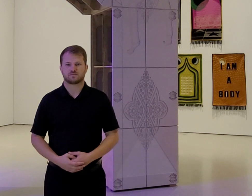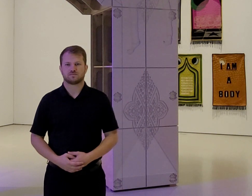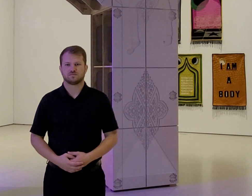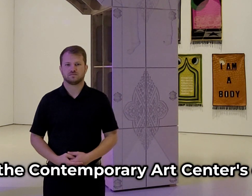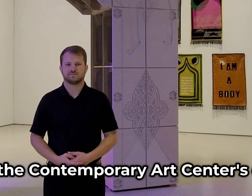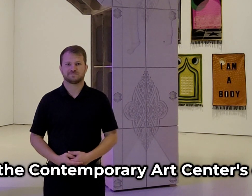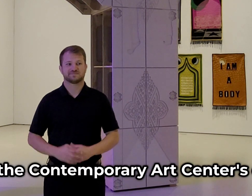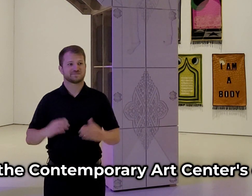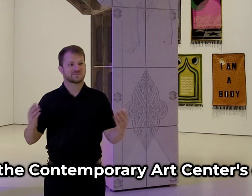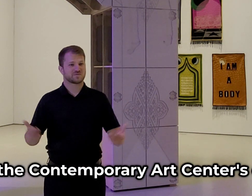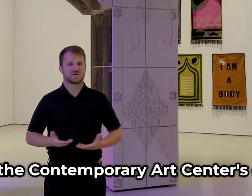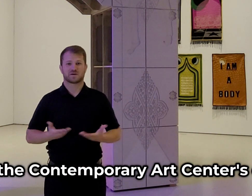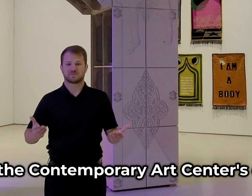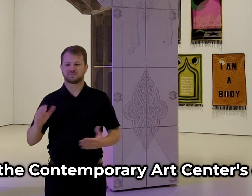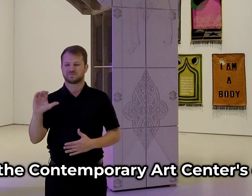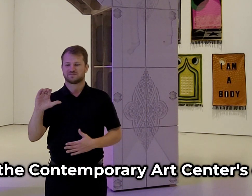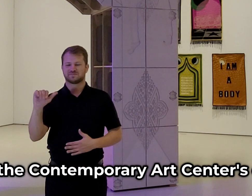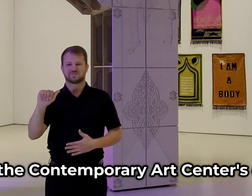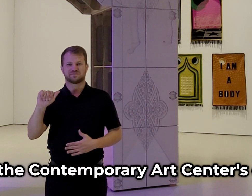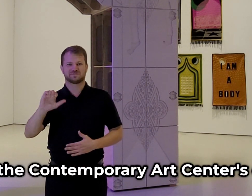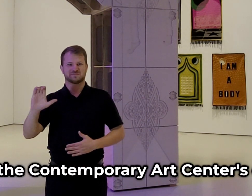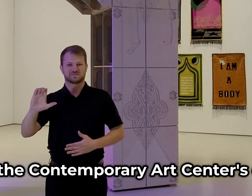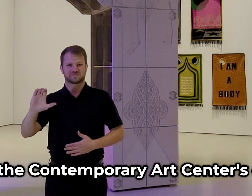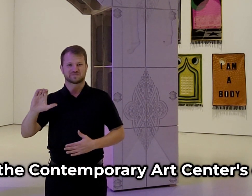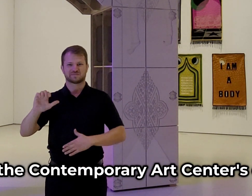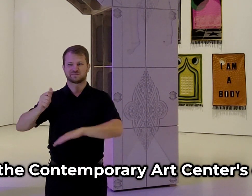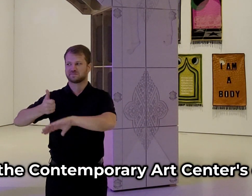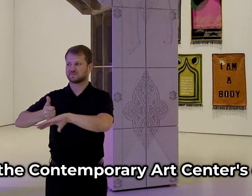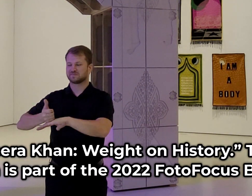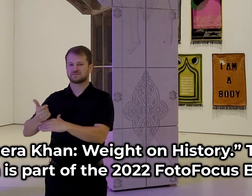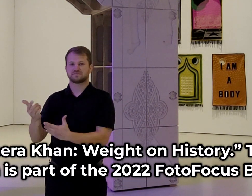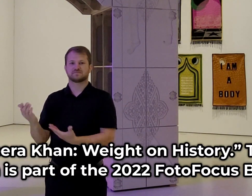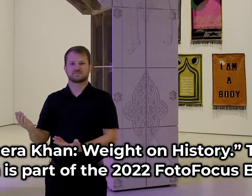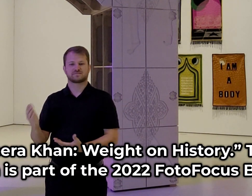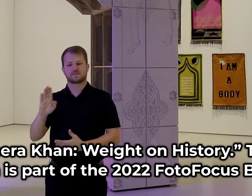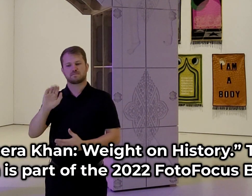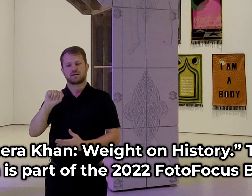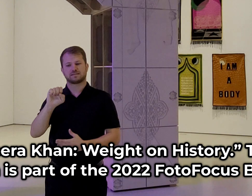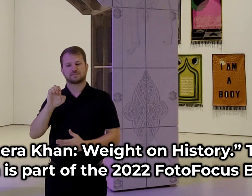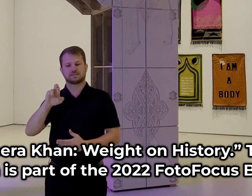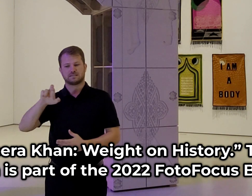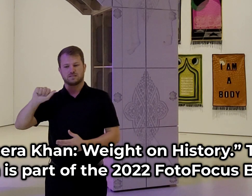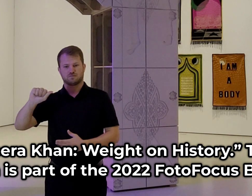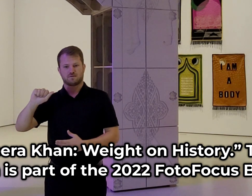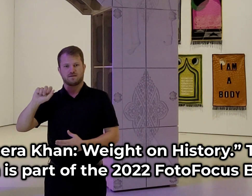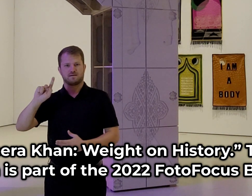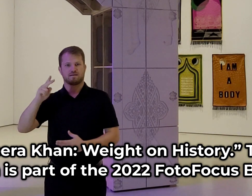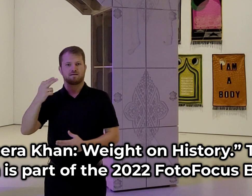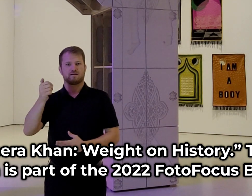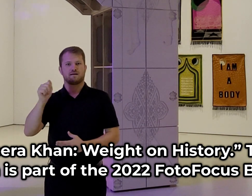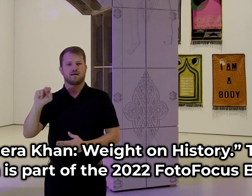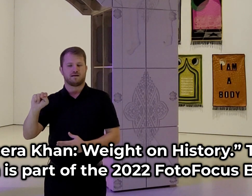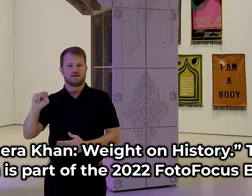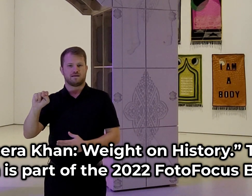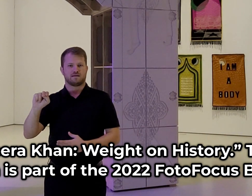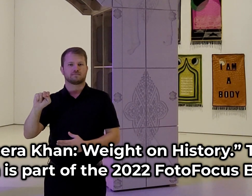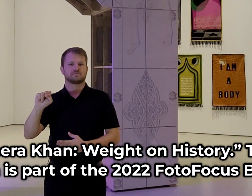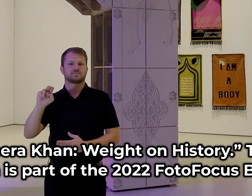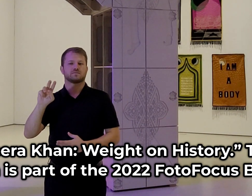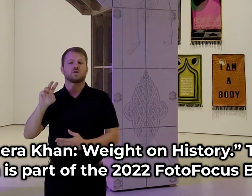Welcome to the Contemporary Arts Center's exhibition, Basira Khan, Wait on History. This exhibition